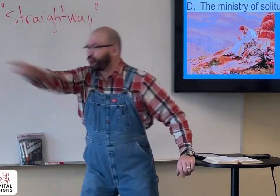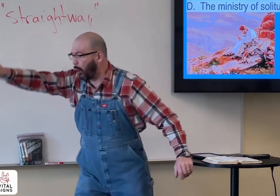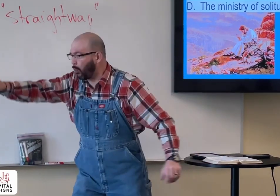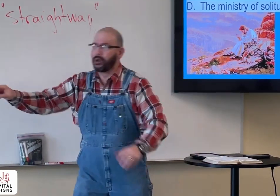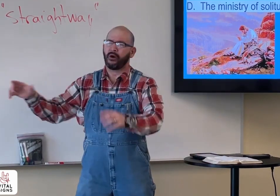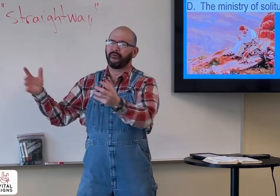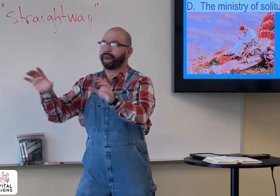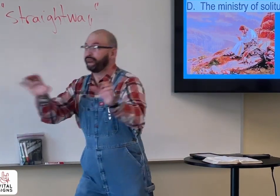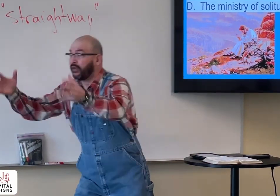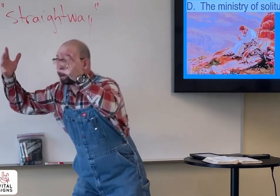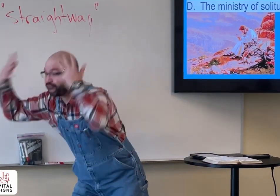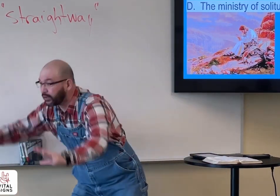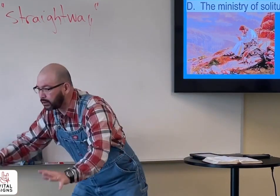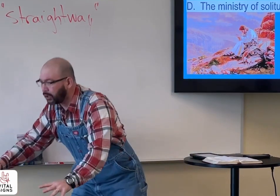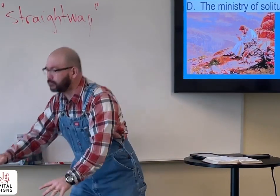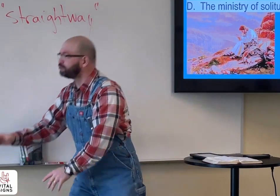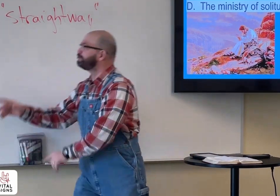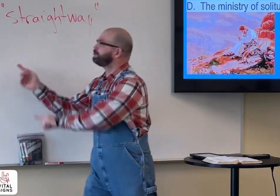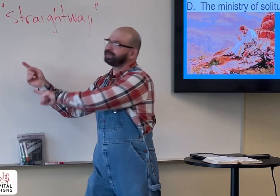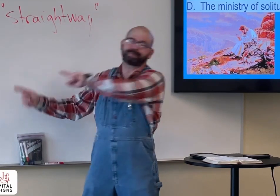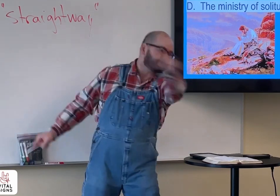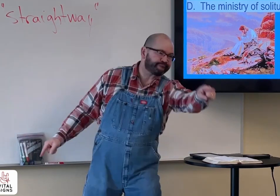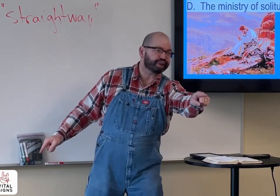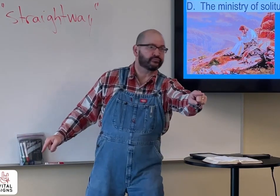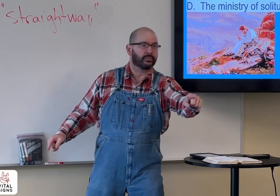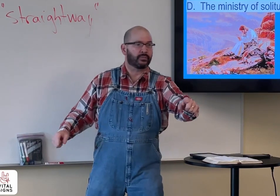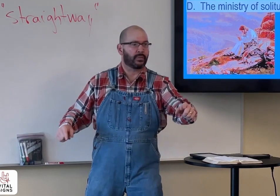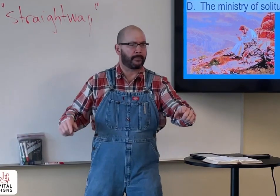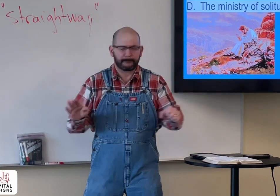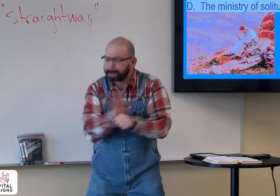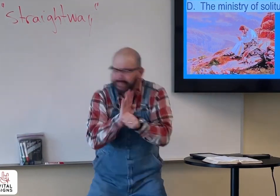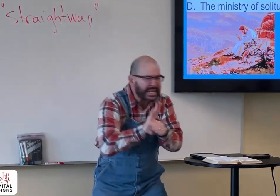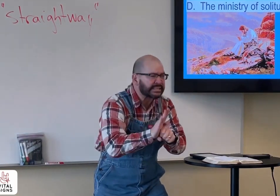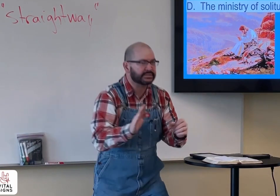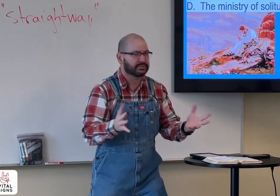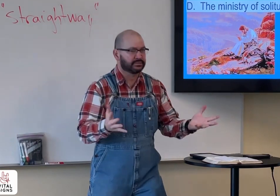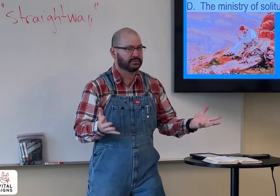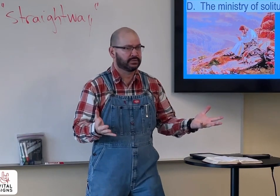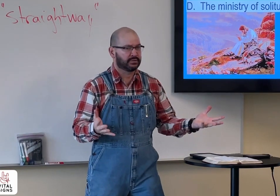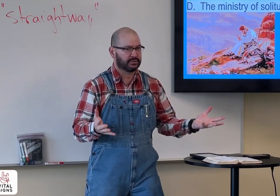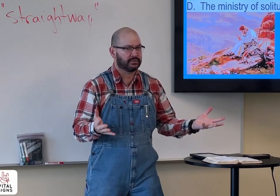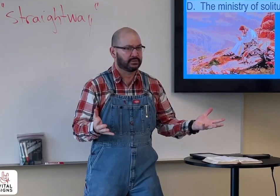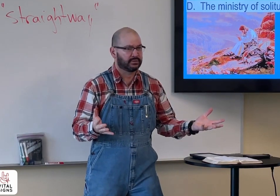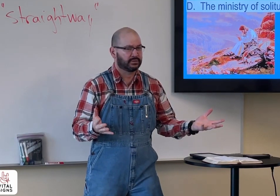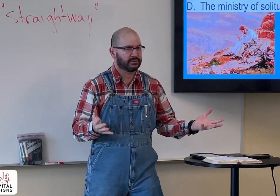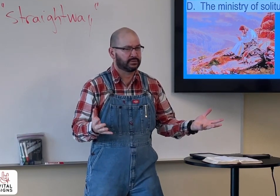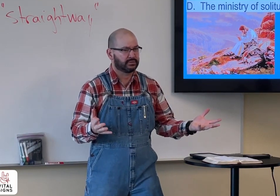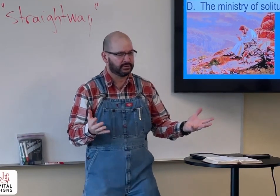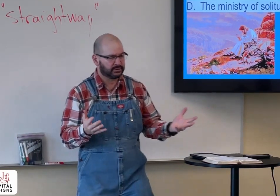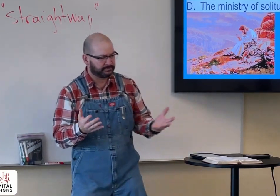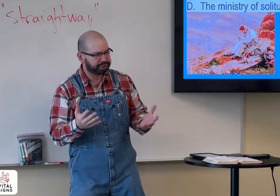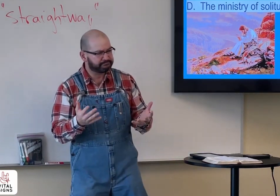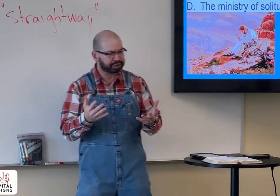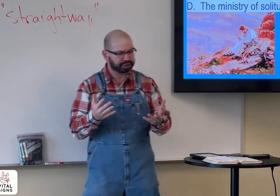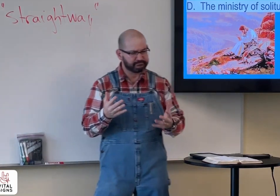that, straightway, he goes and does something else. And then he goes again, straightway. He's always busy in the book of Mark.